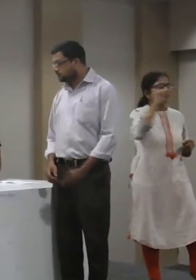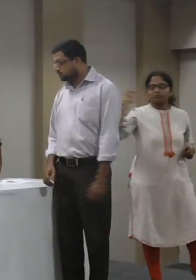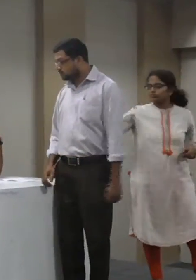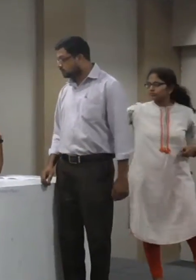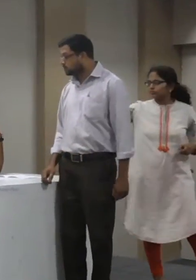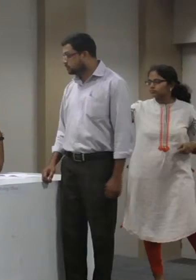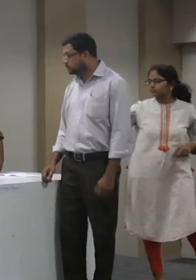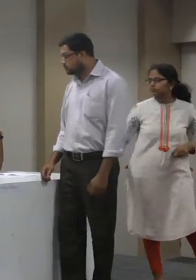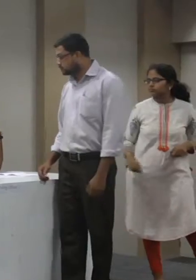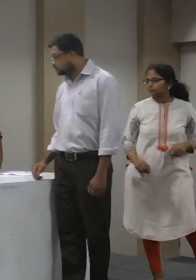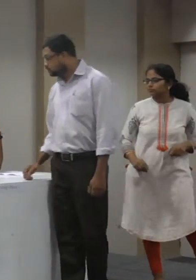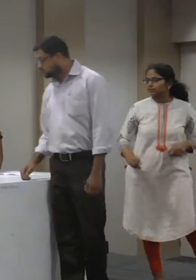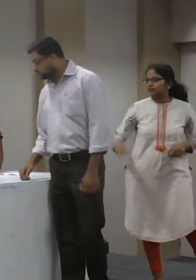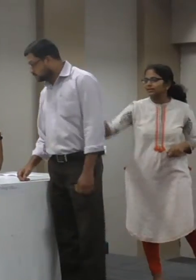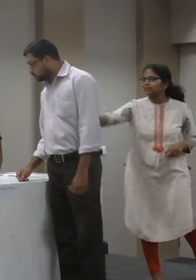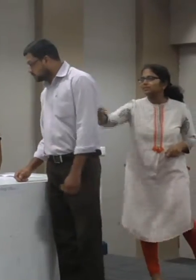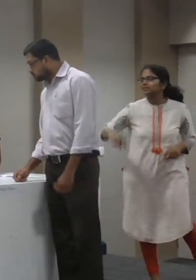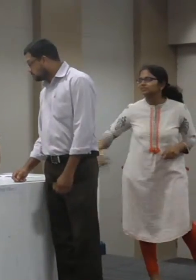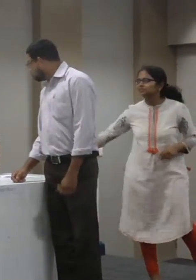polling officer 2.